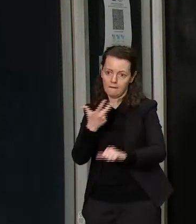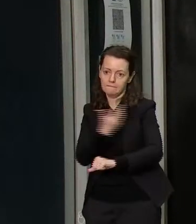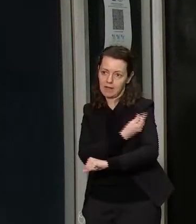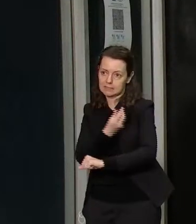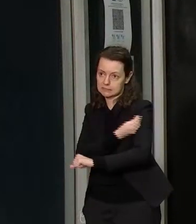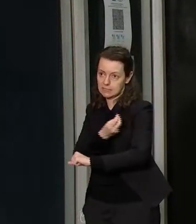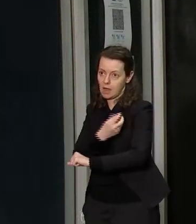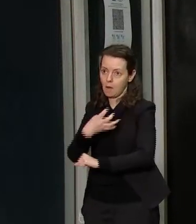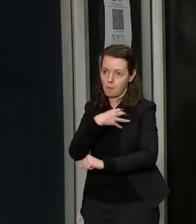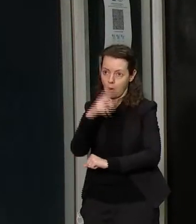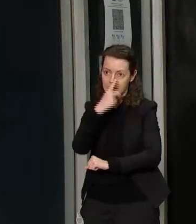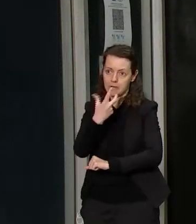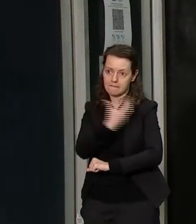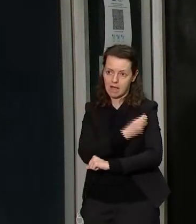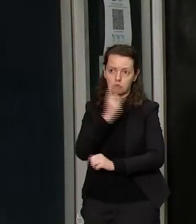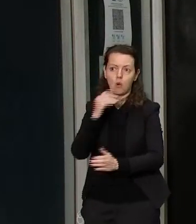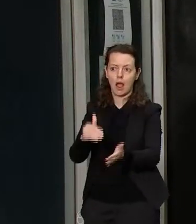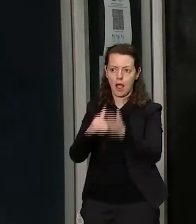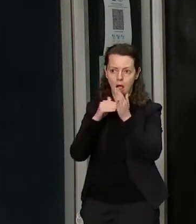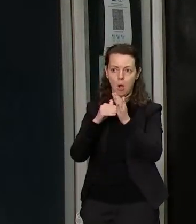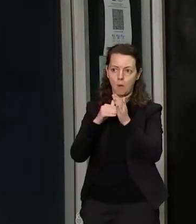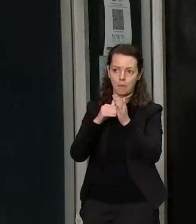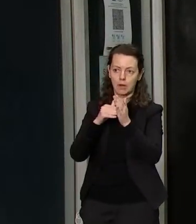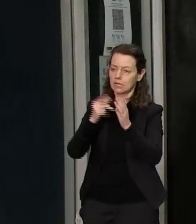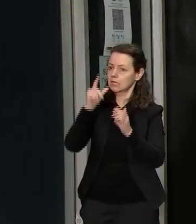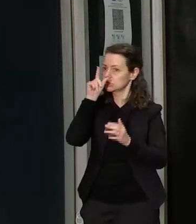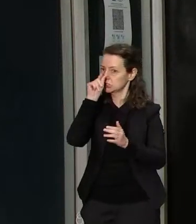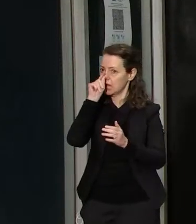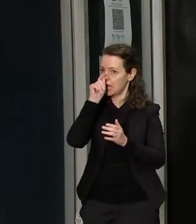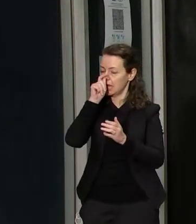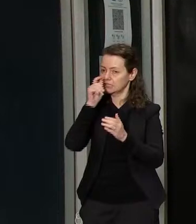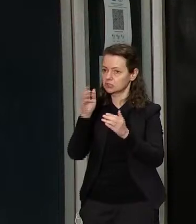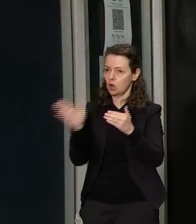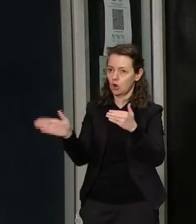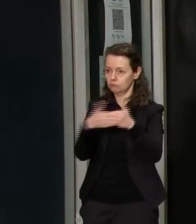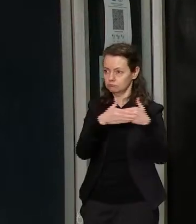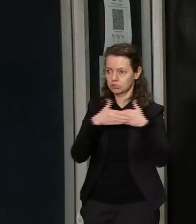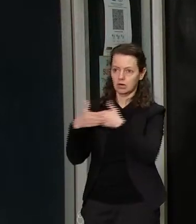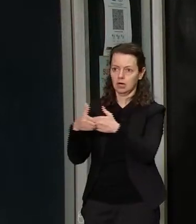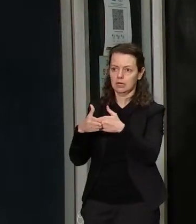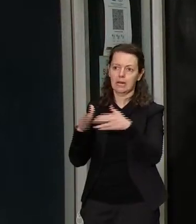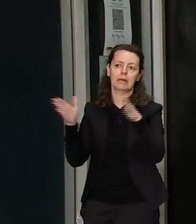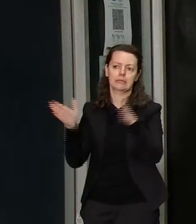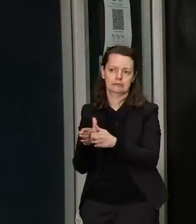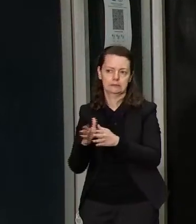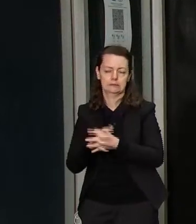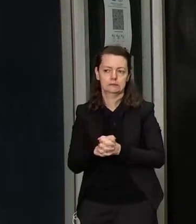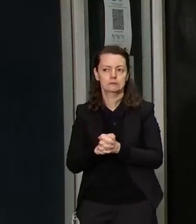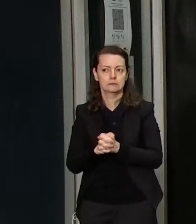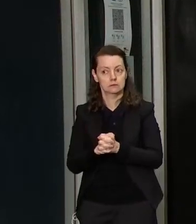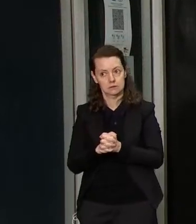10%. We're adding, almost 1% per day, which is fantastic.